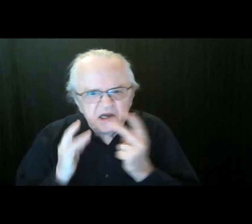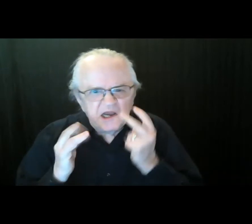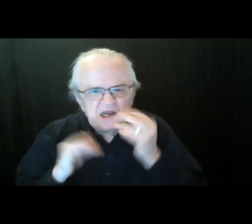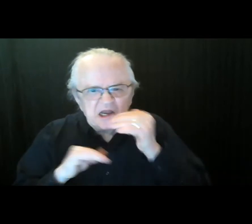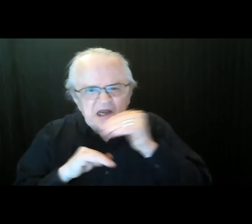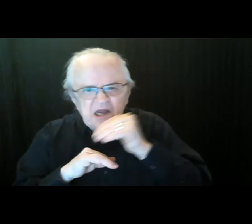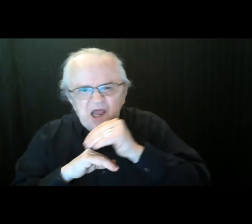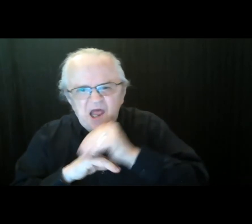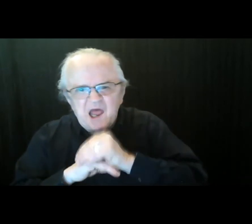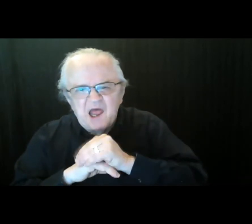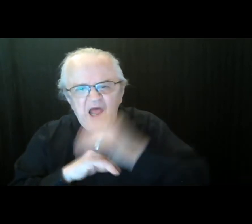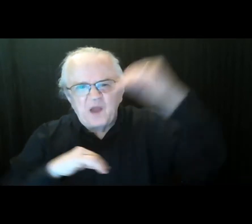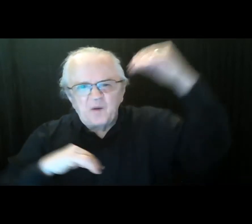nights.